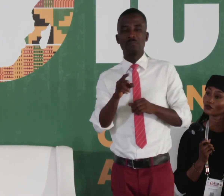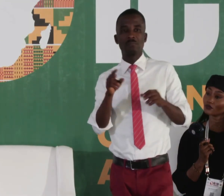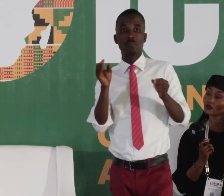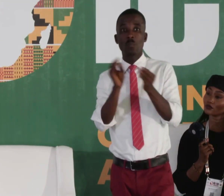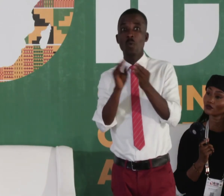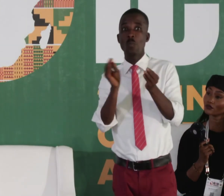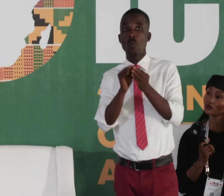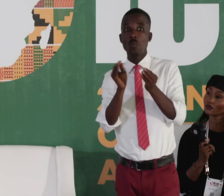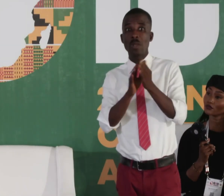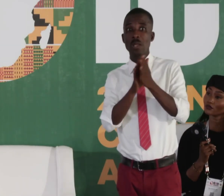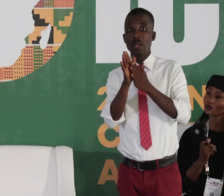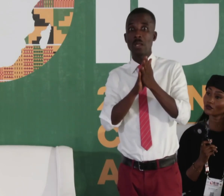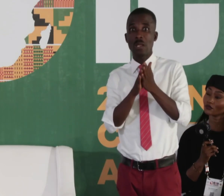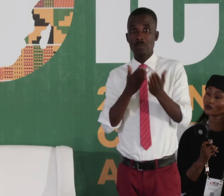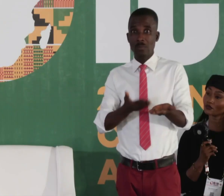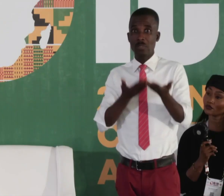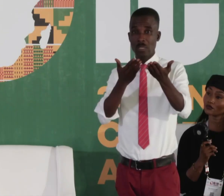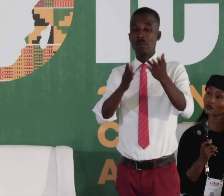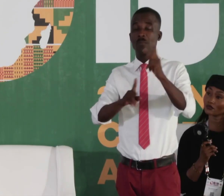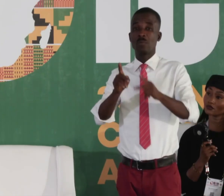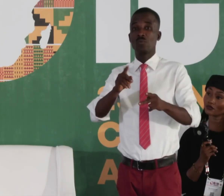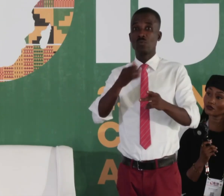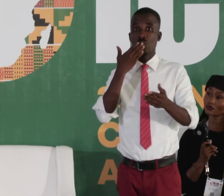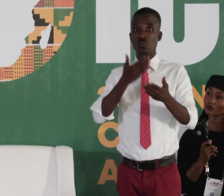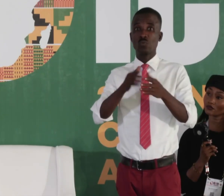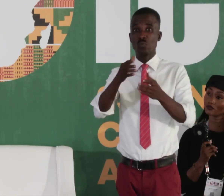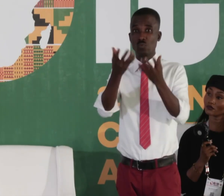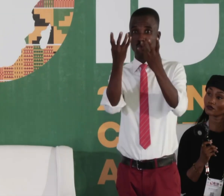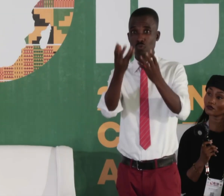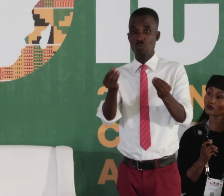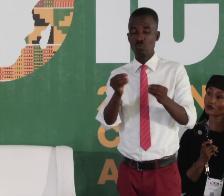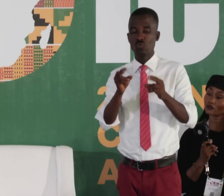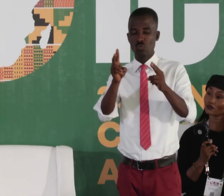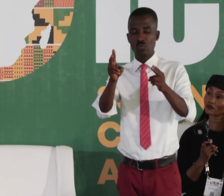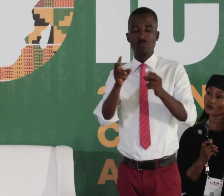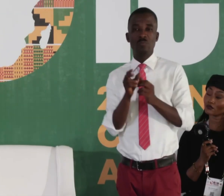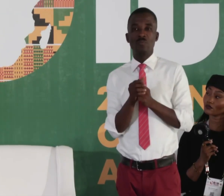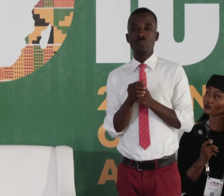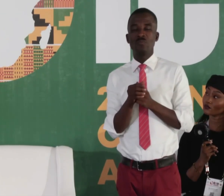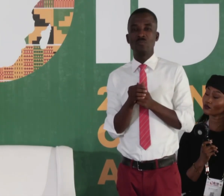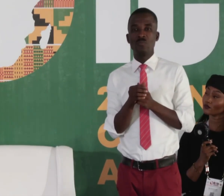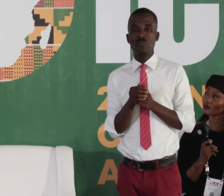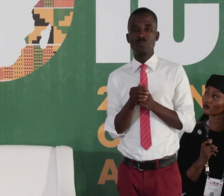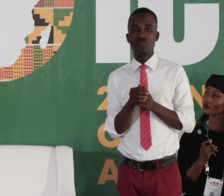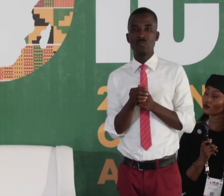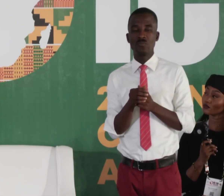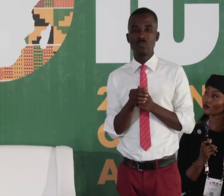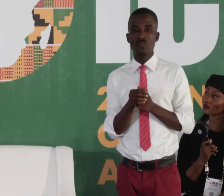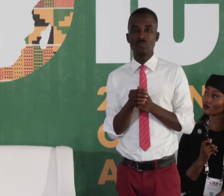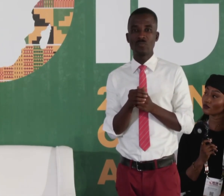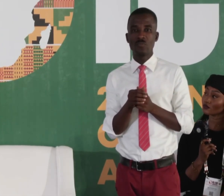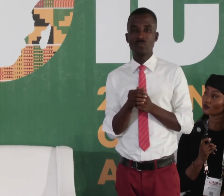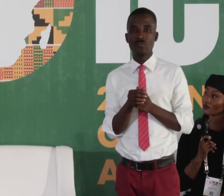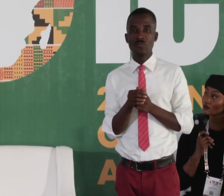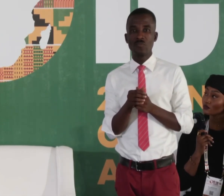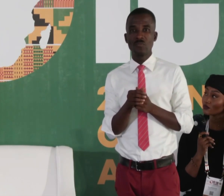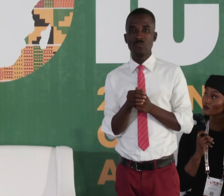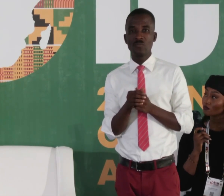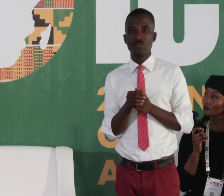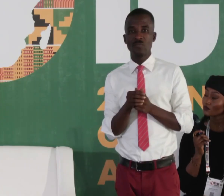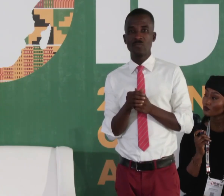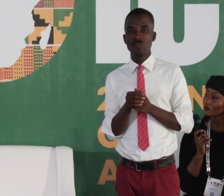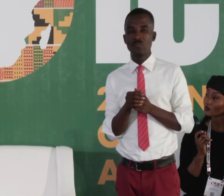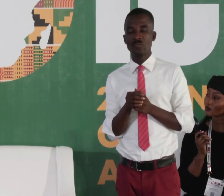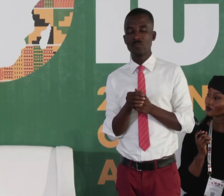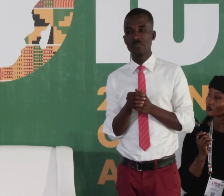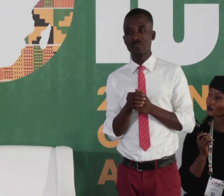to recommend PrEP to their partners than those who did not have a good knowledge of HIV. Finally, we conclude. Next slide, please.